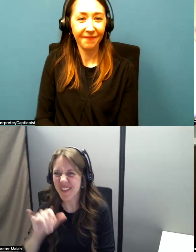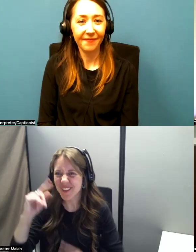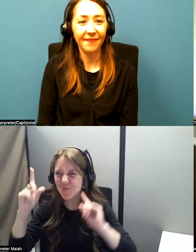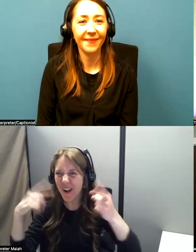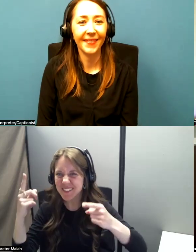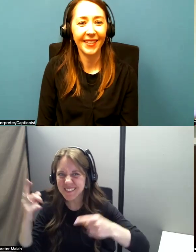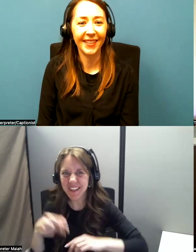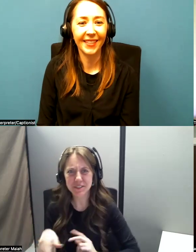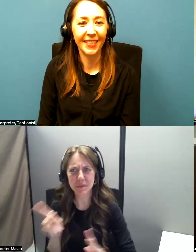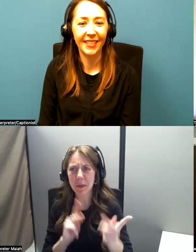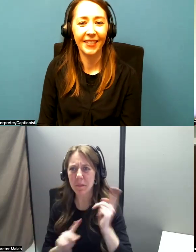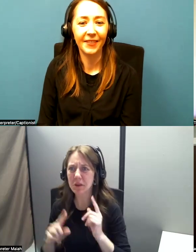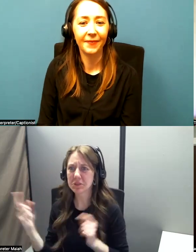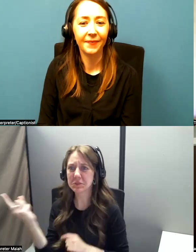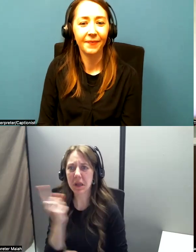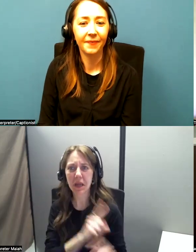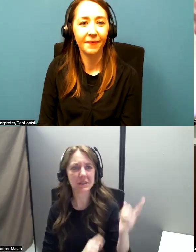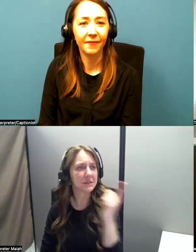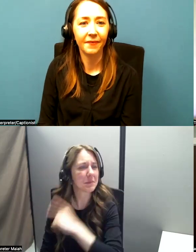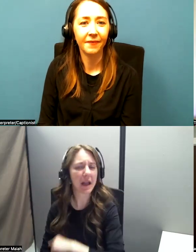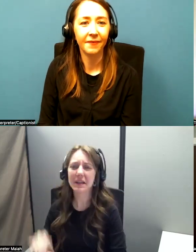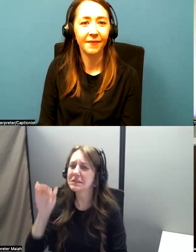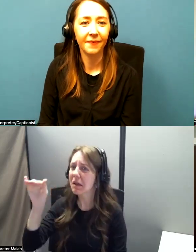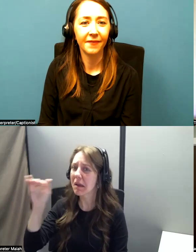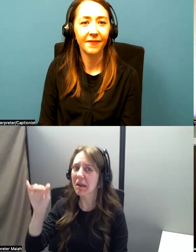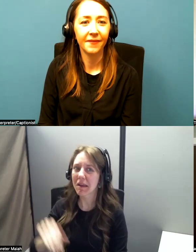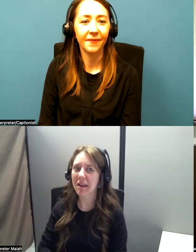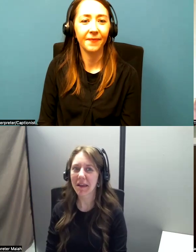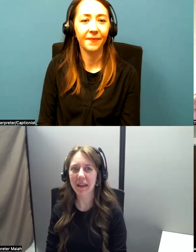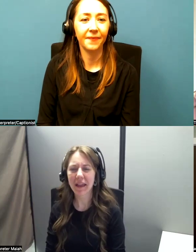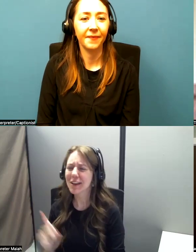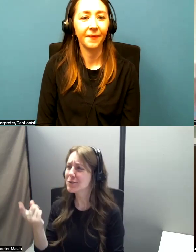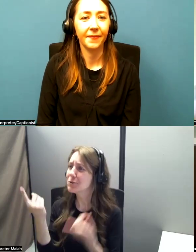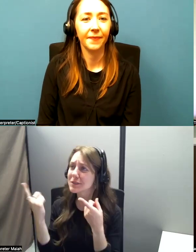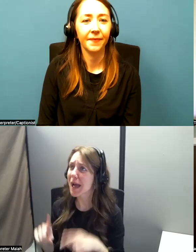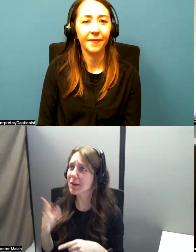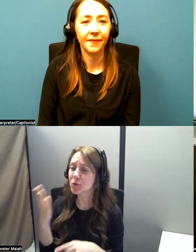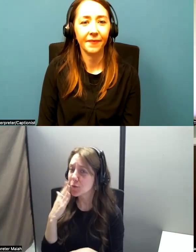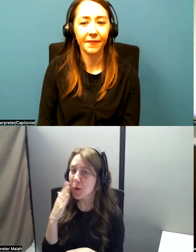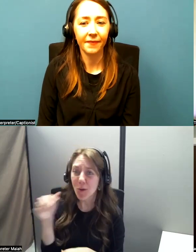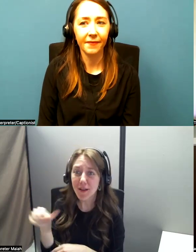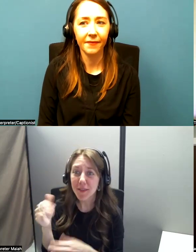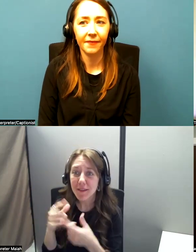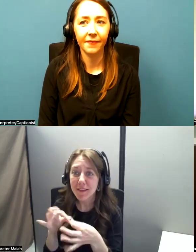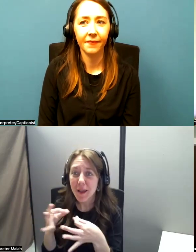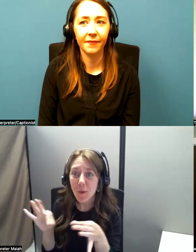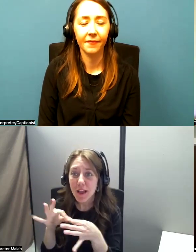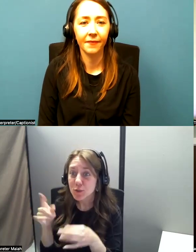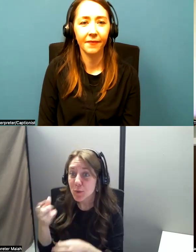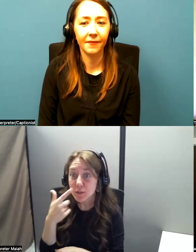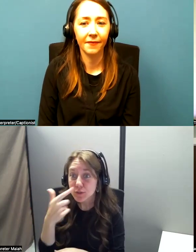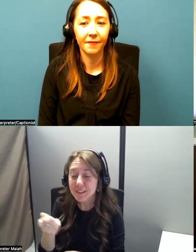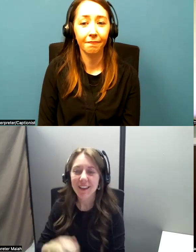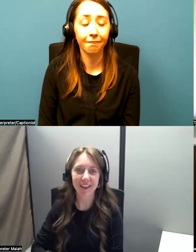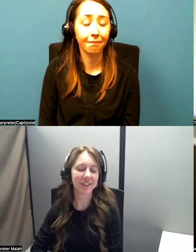people walking left and right. But, hey, do you happen to know another language? Oh, you interesting? But again, both movies